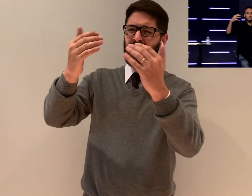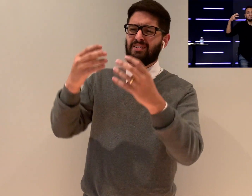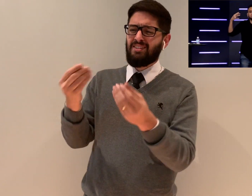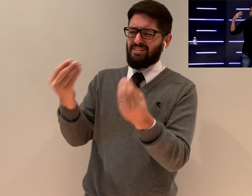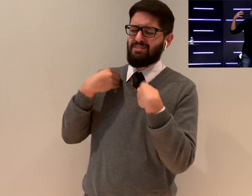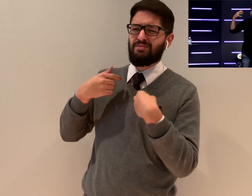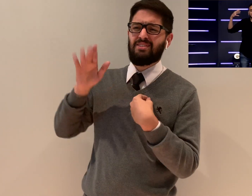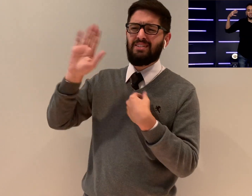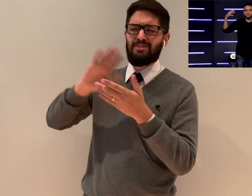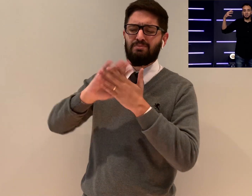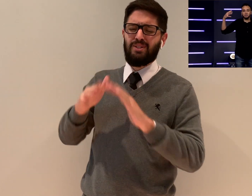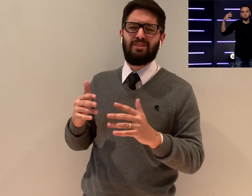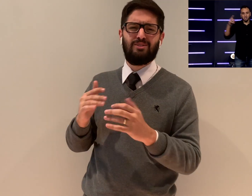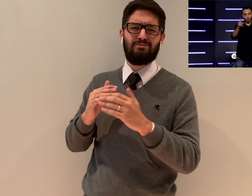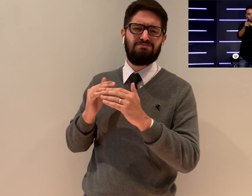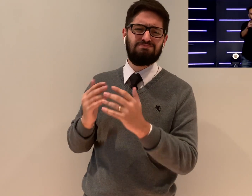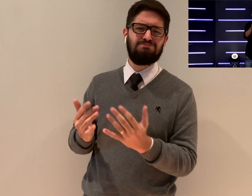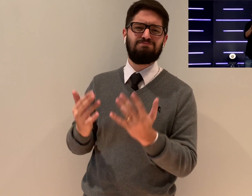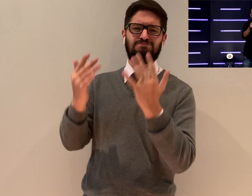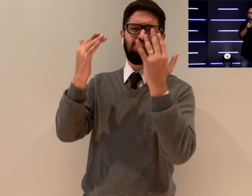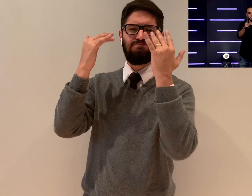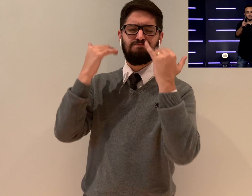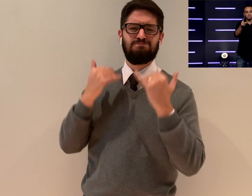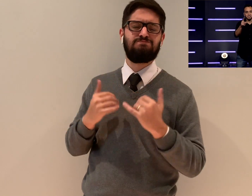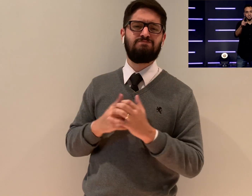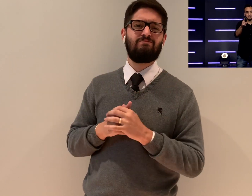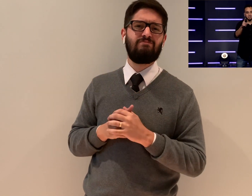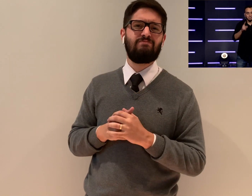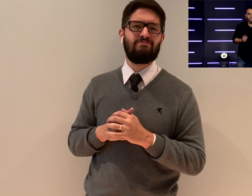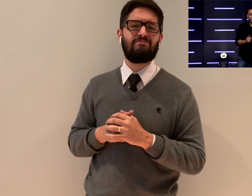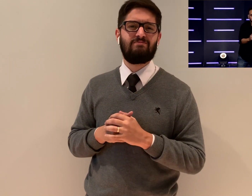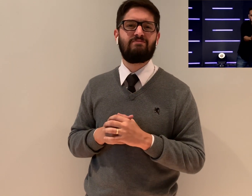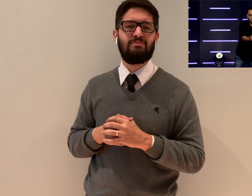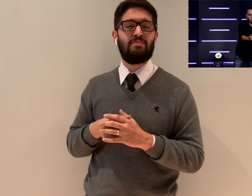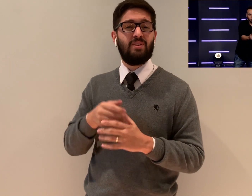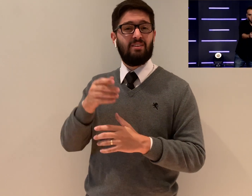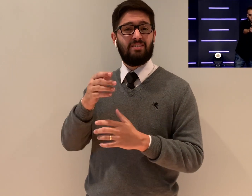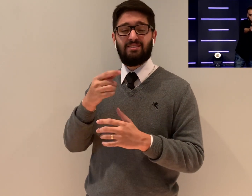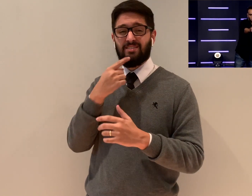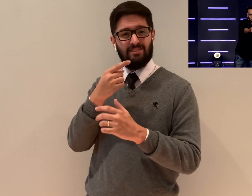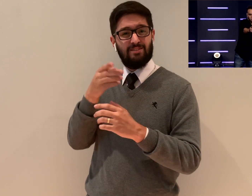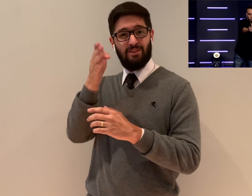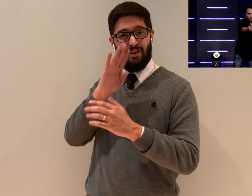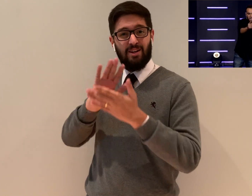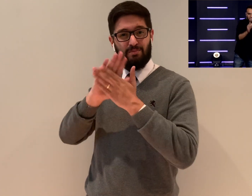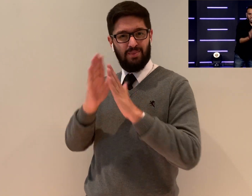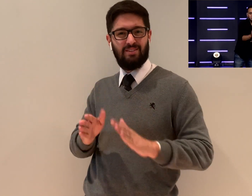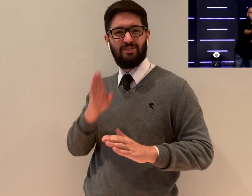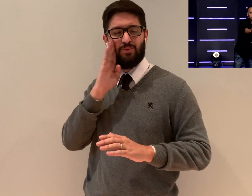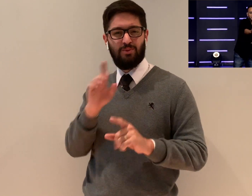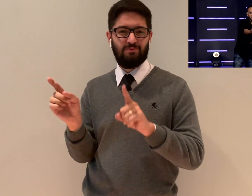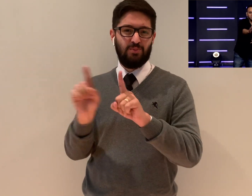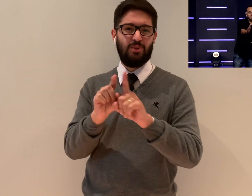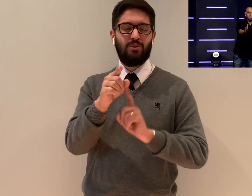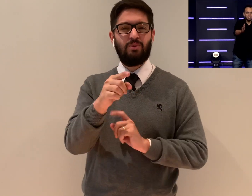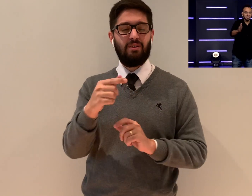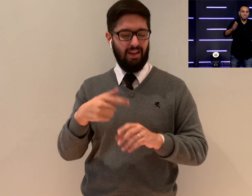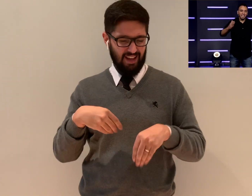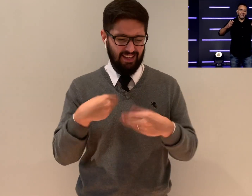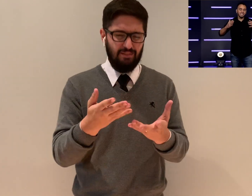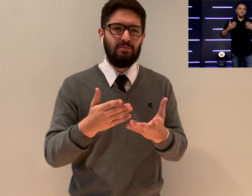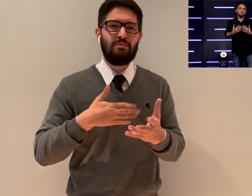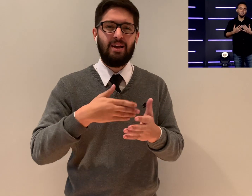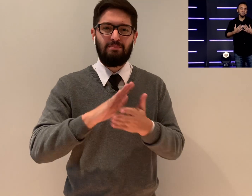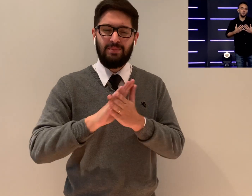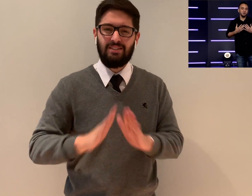peace, but he also says, the God of peace will be with you. I give you my peace,